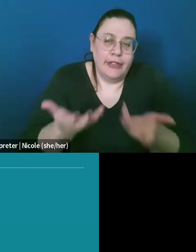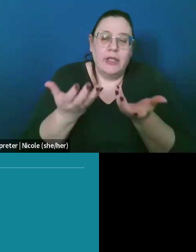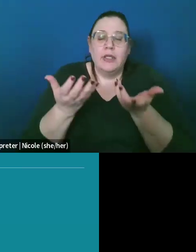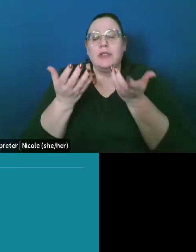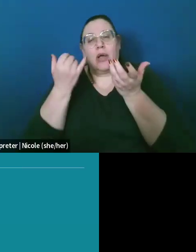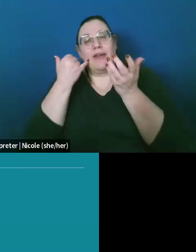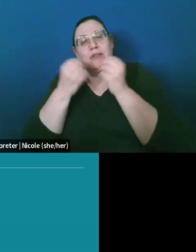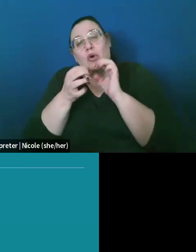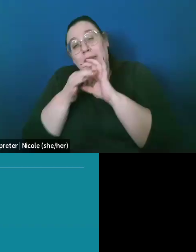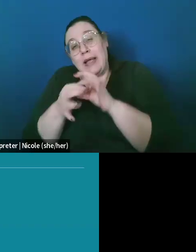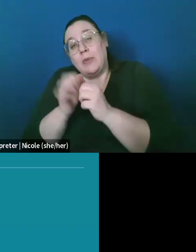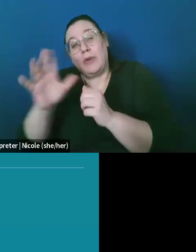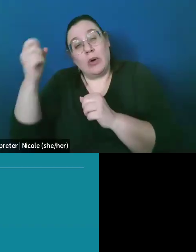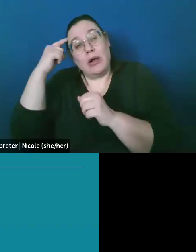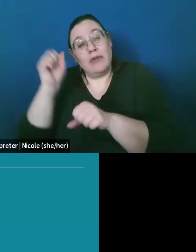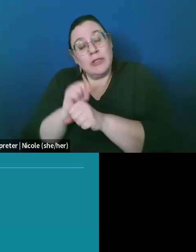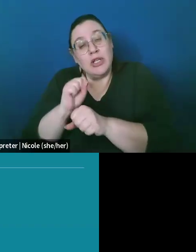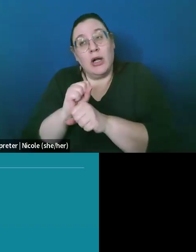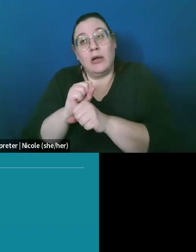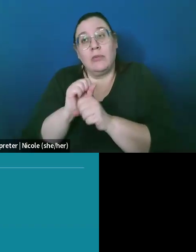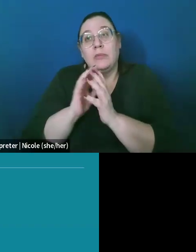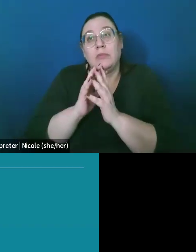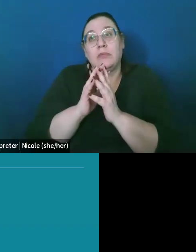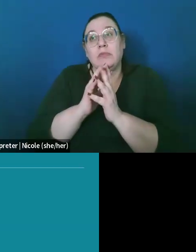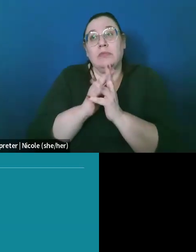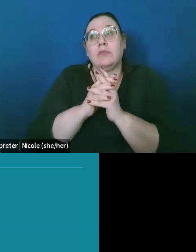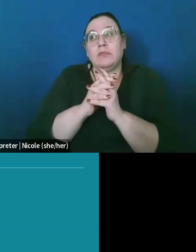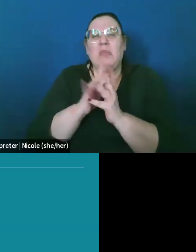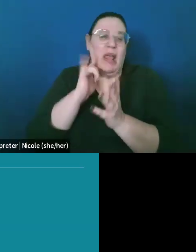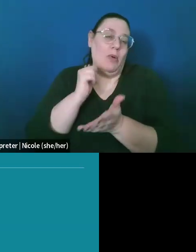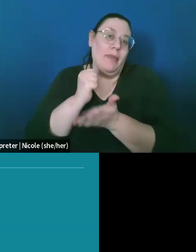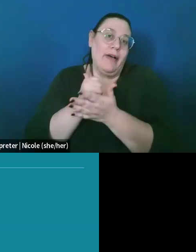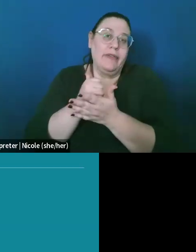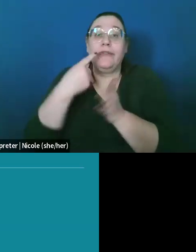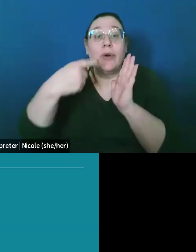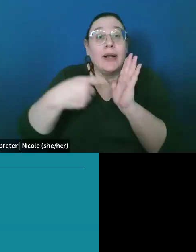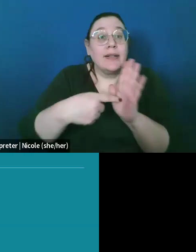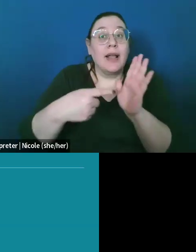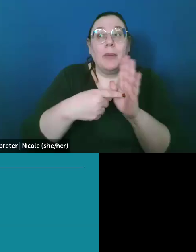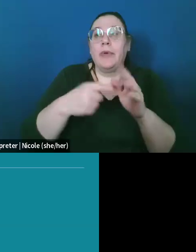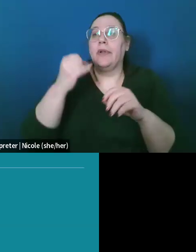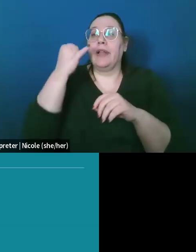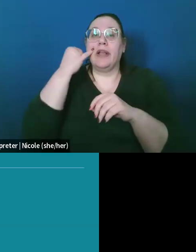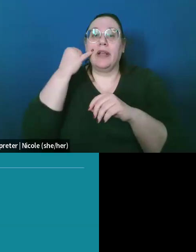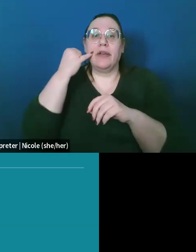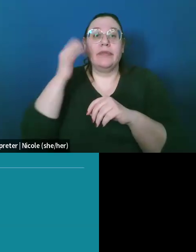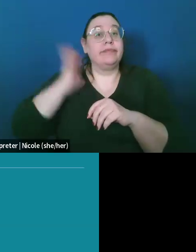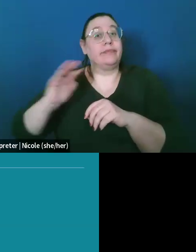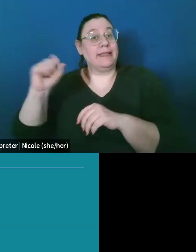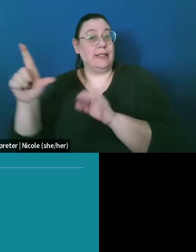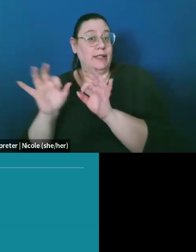government job, that, for example, is going to be helpful. For example, if you were an ASL